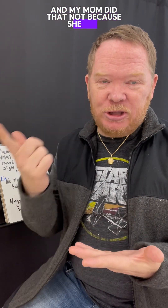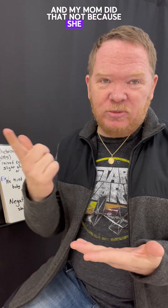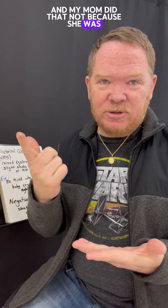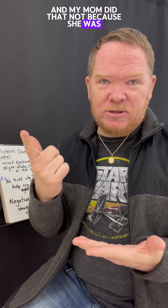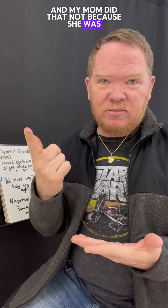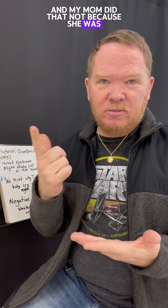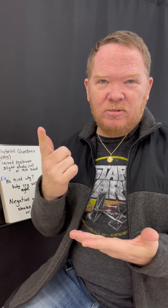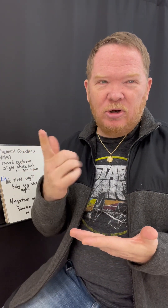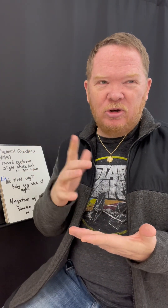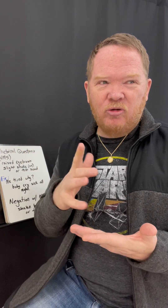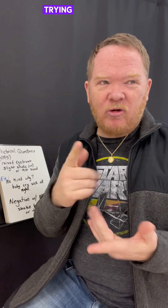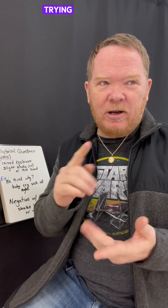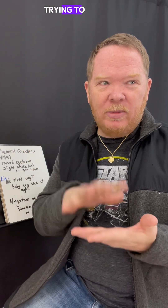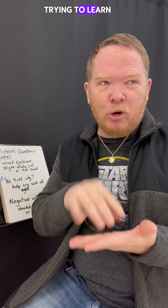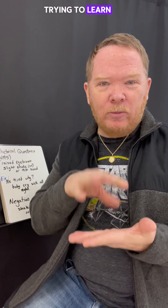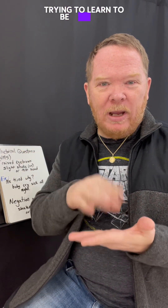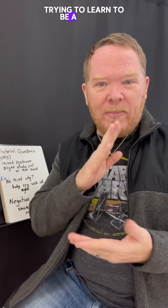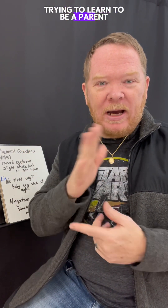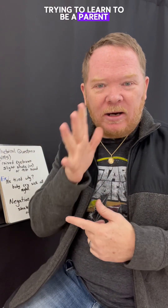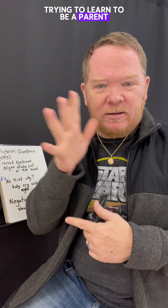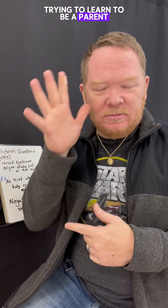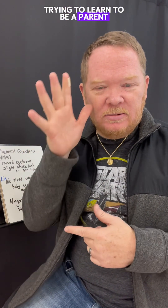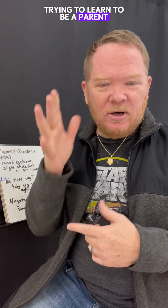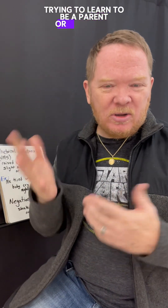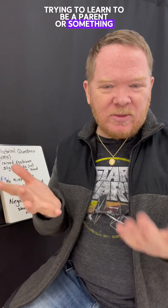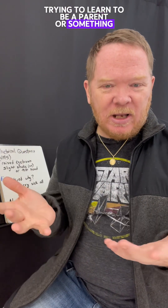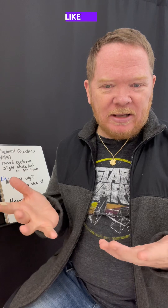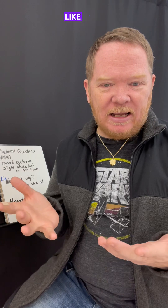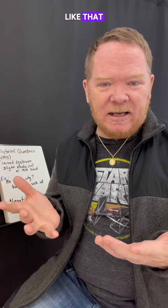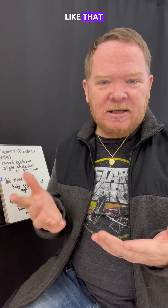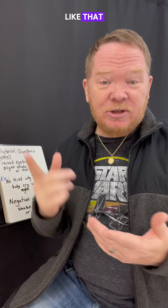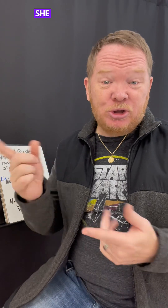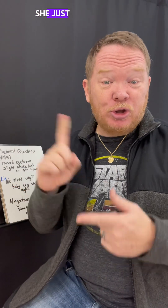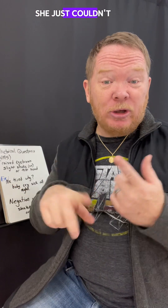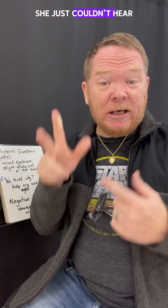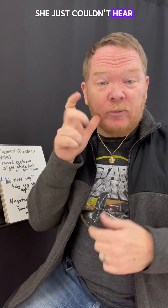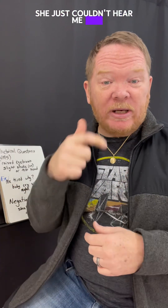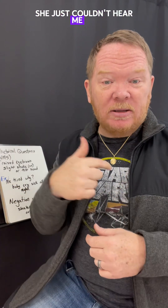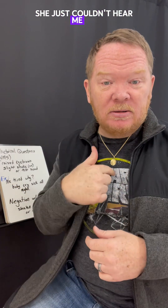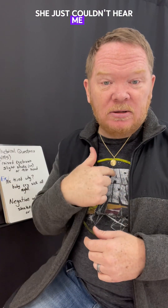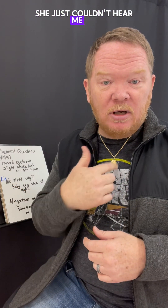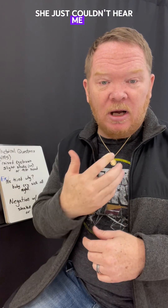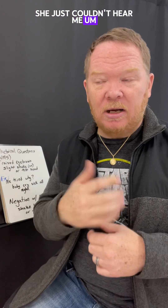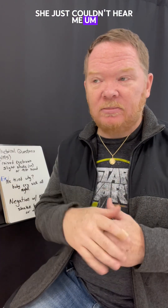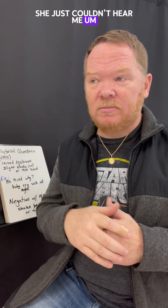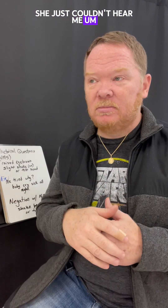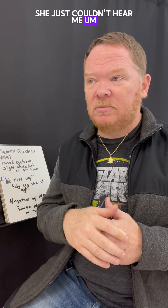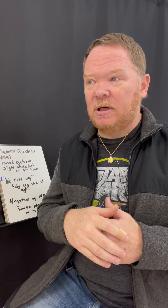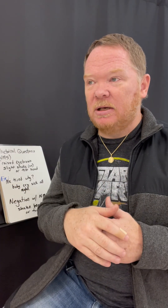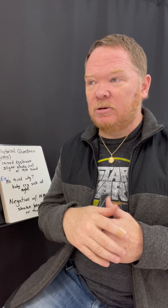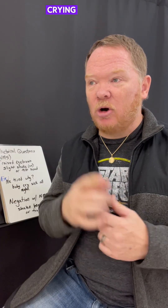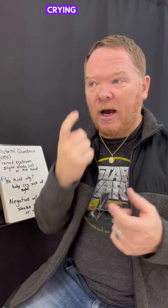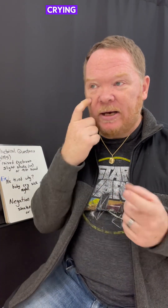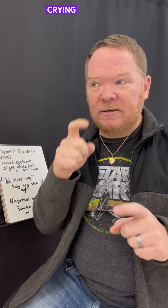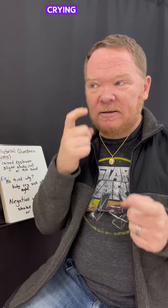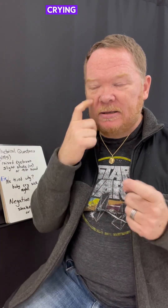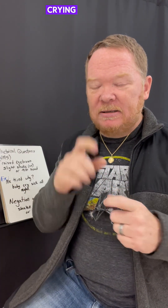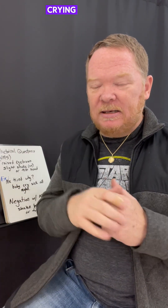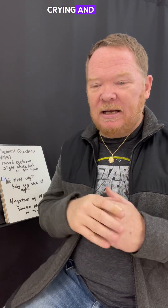was trying to learn to be a parent or something like that. She just couldn't hear me crying. And I have